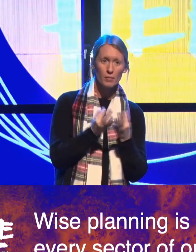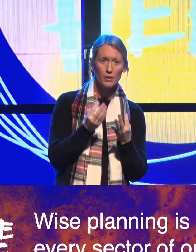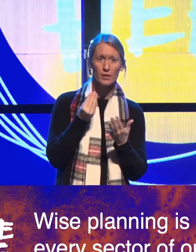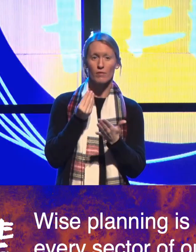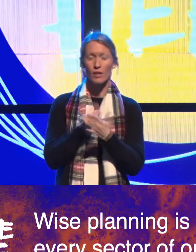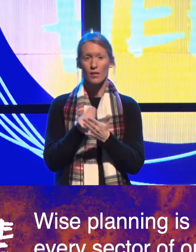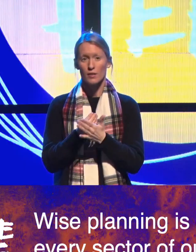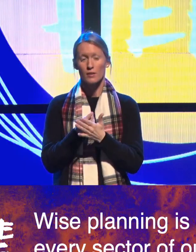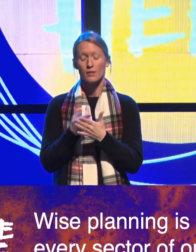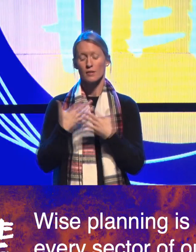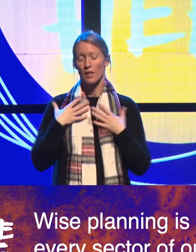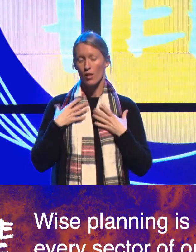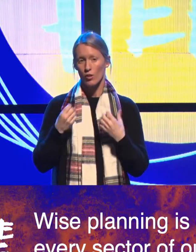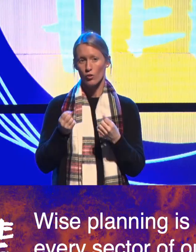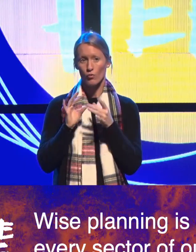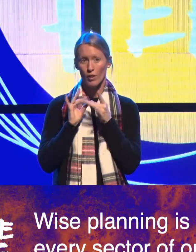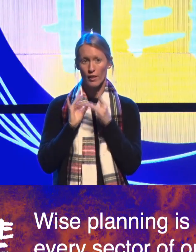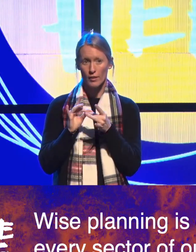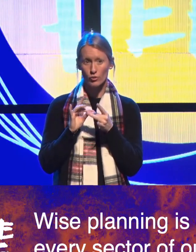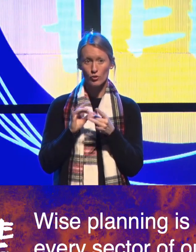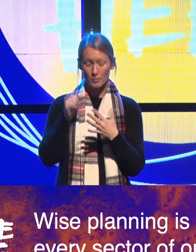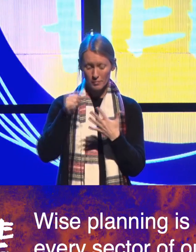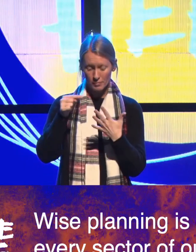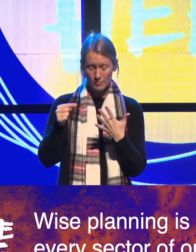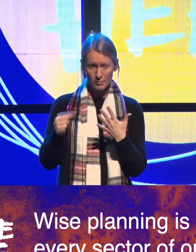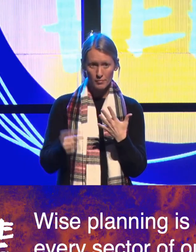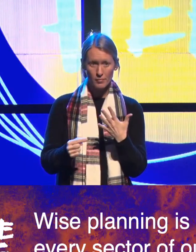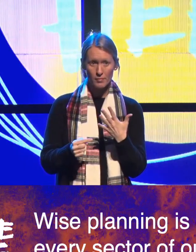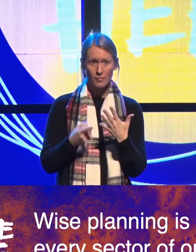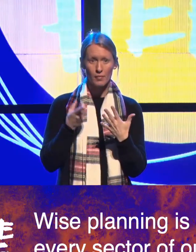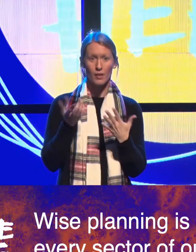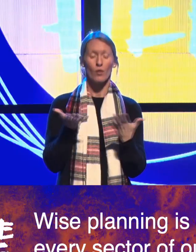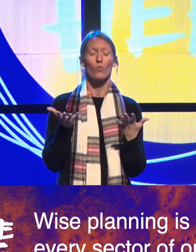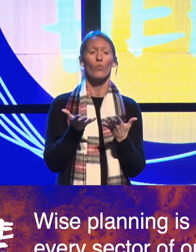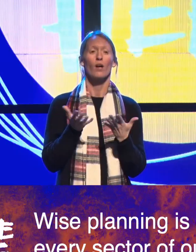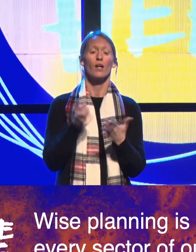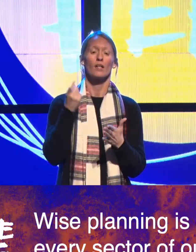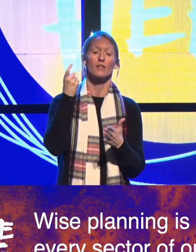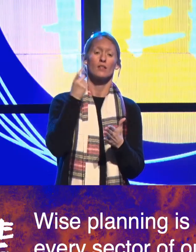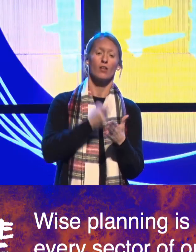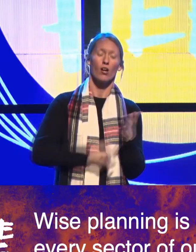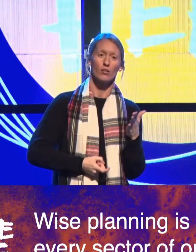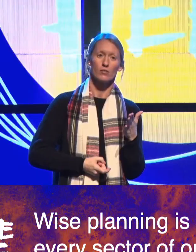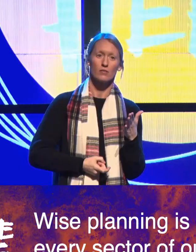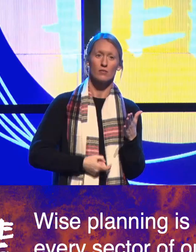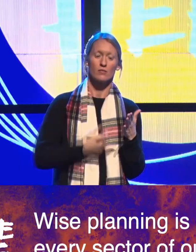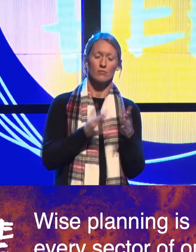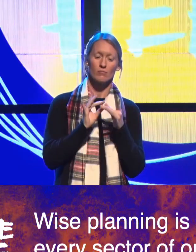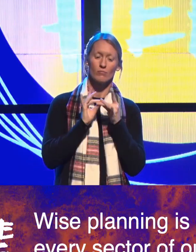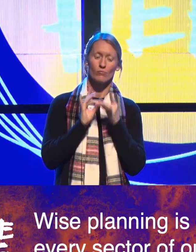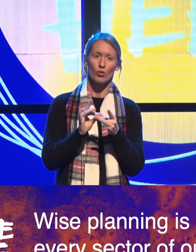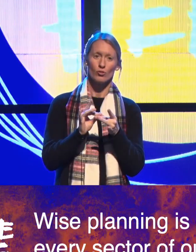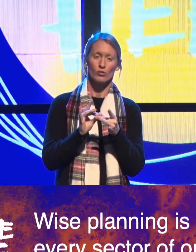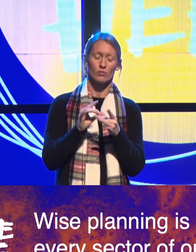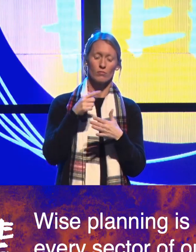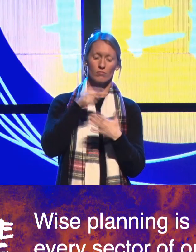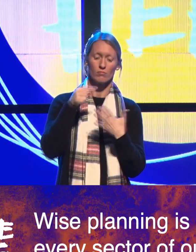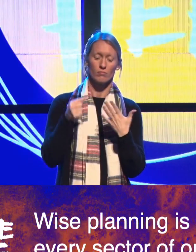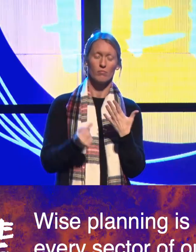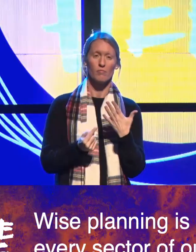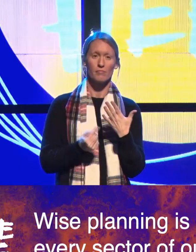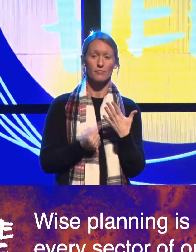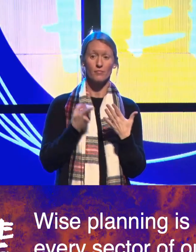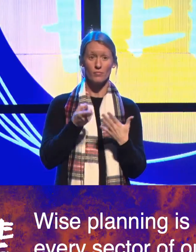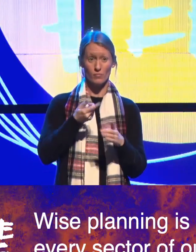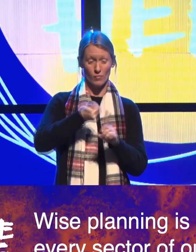healthy relationships. Guess what? There's a cost associated with those decisions. You have